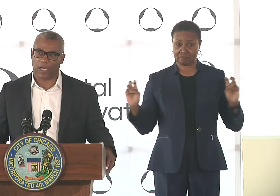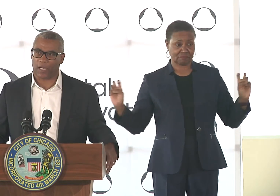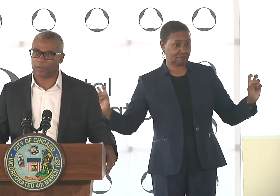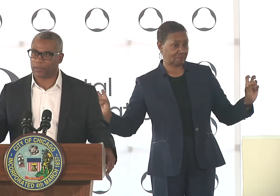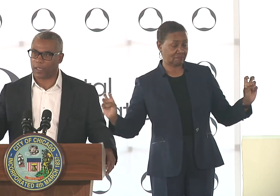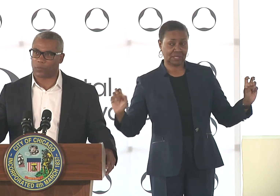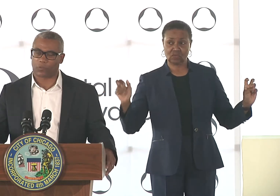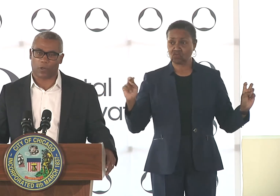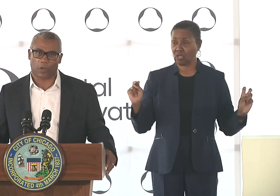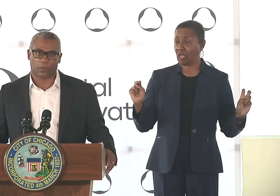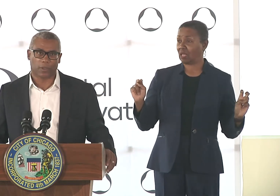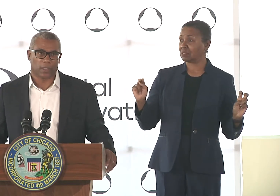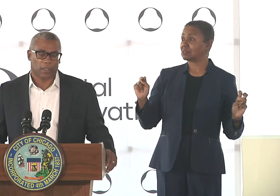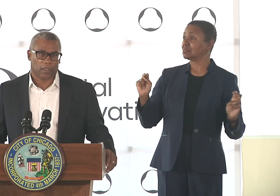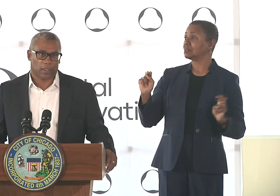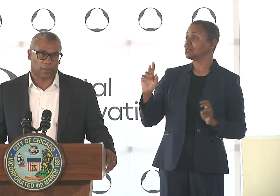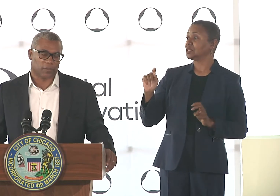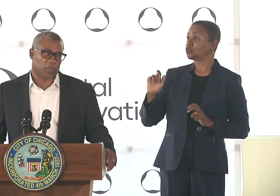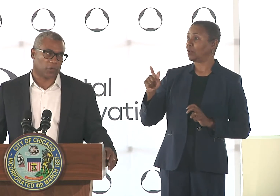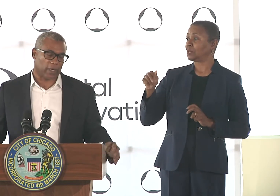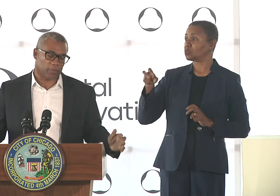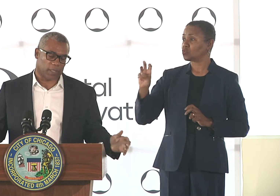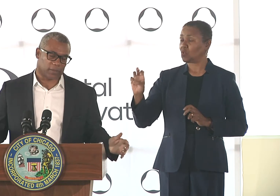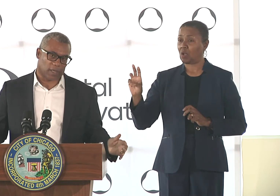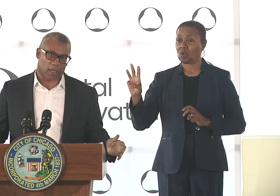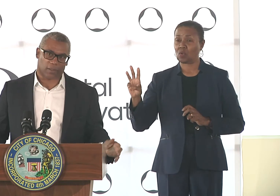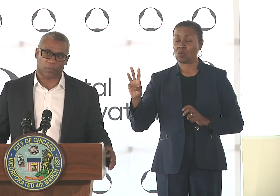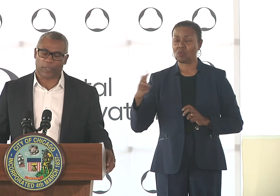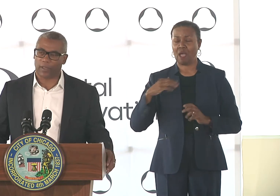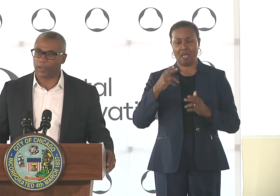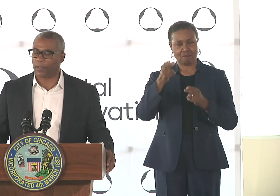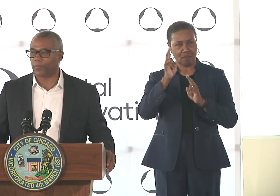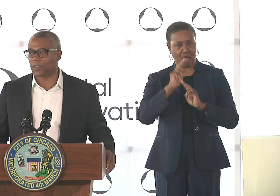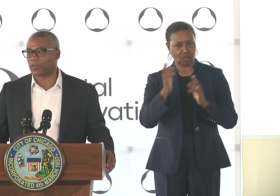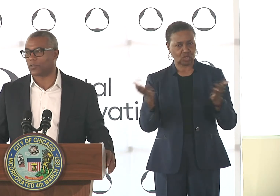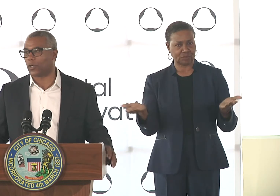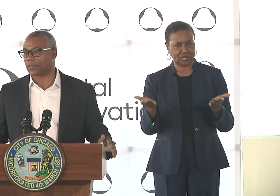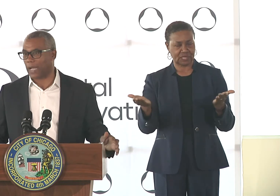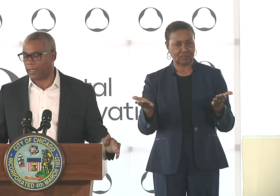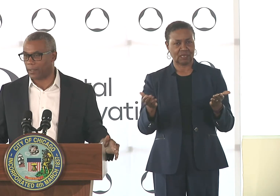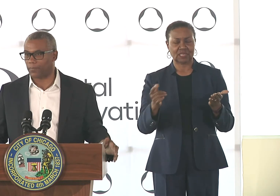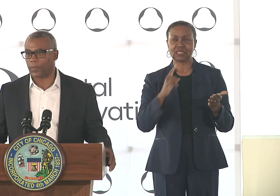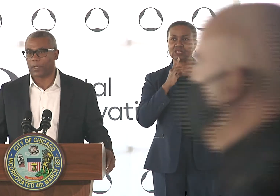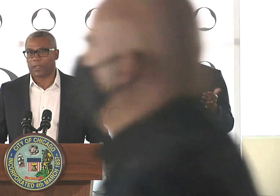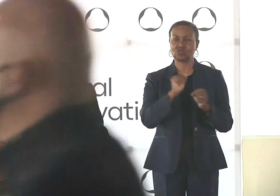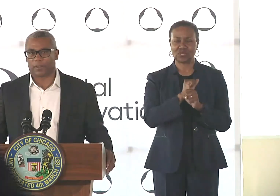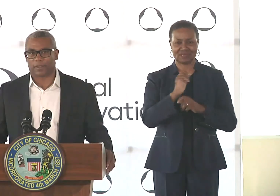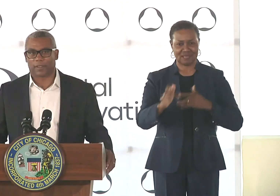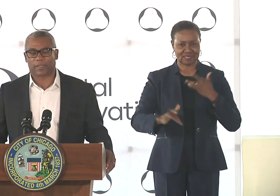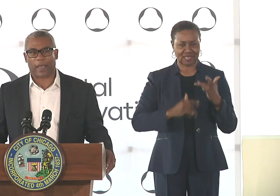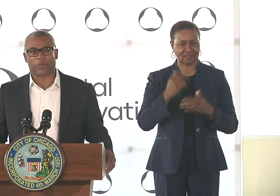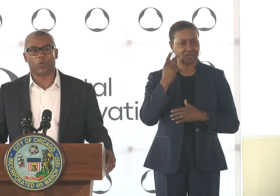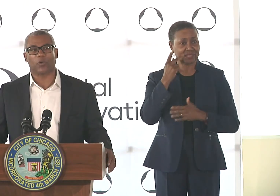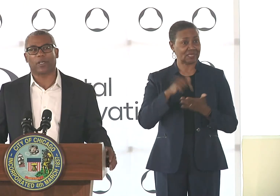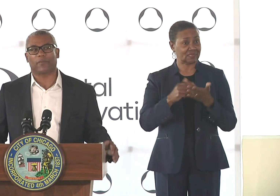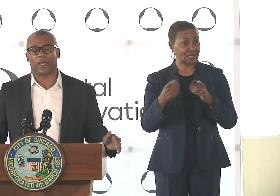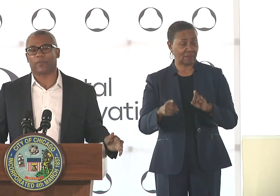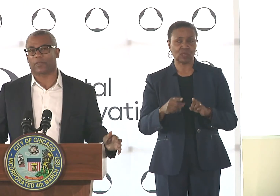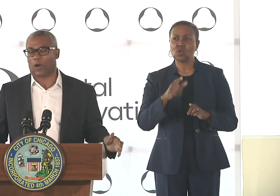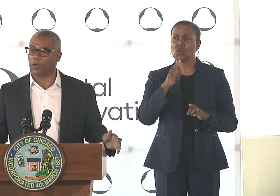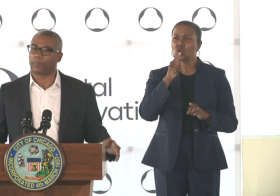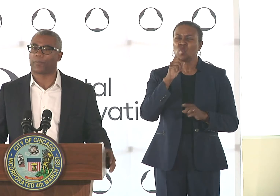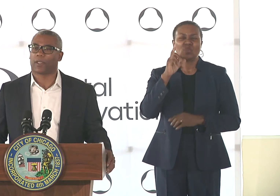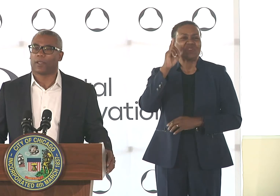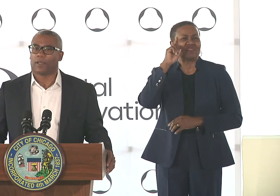to John, to Tamara Crow. It gives me a great pleasure and honor to be here. This is so exciting to see this happen. Who would have